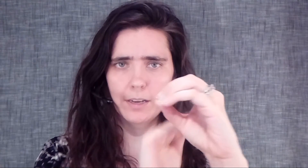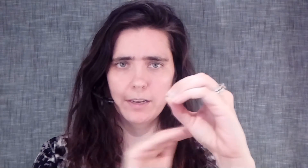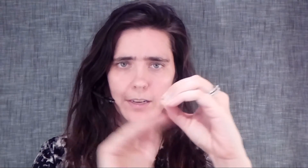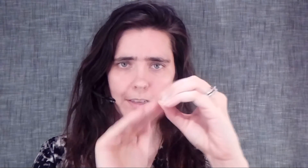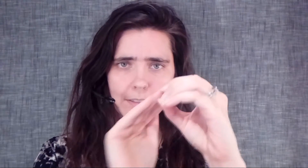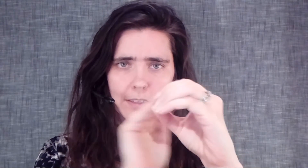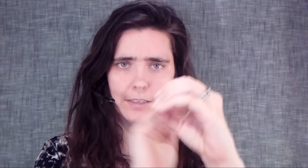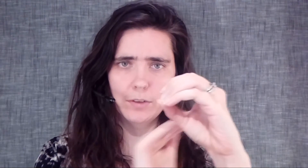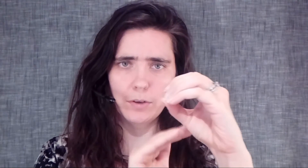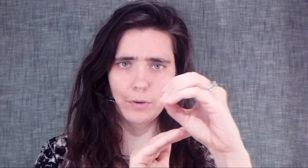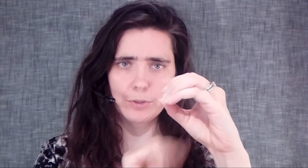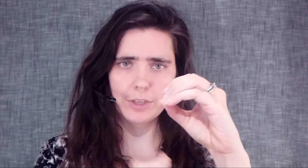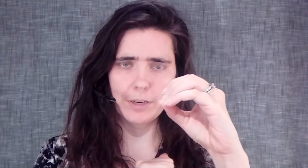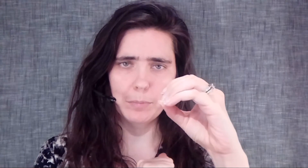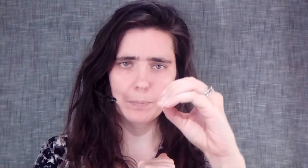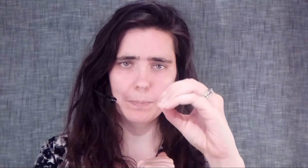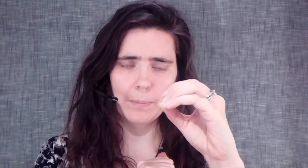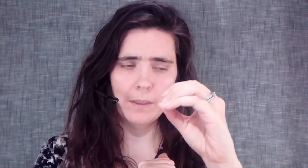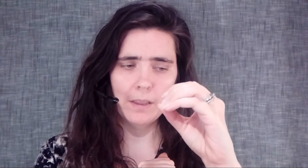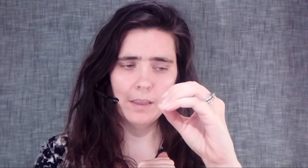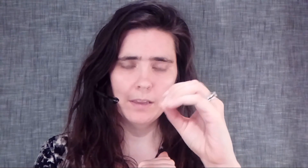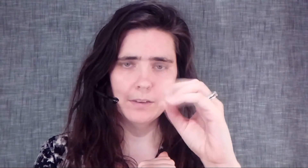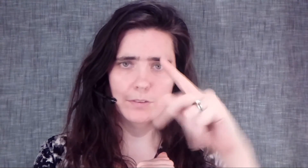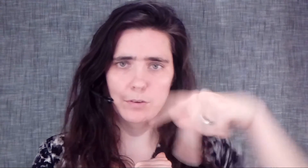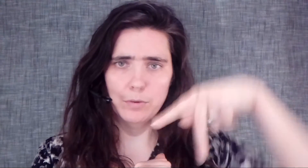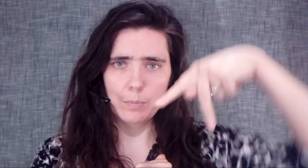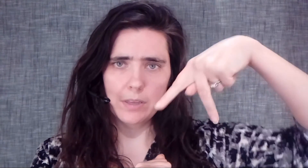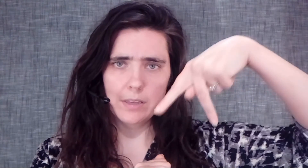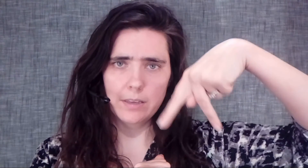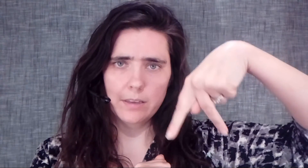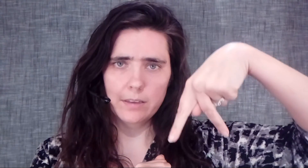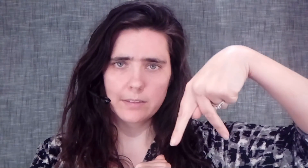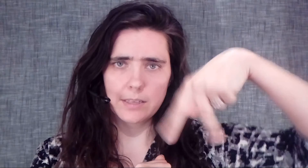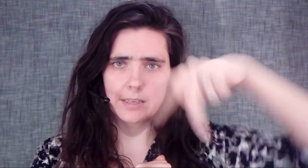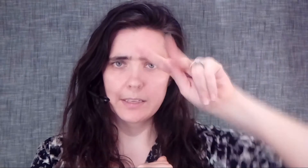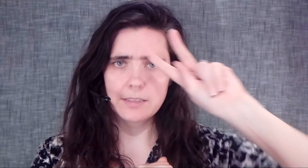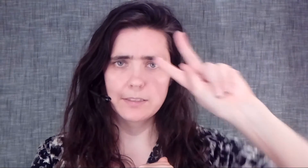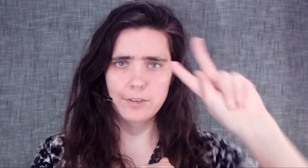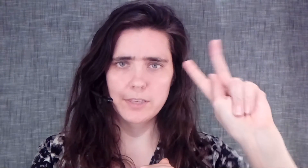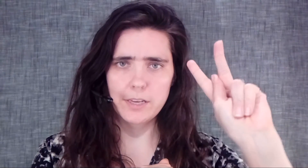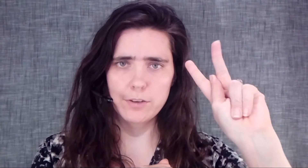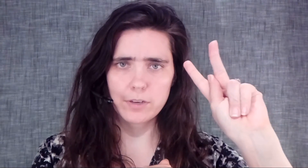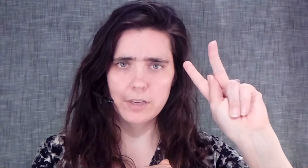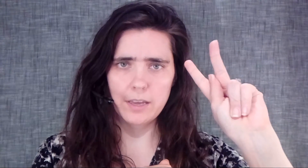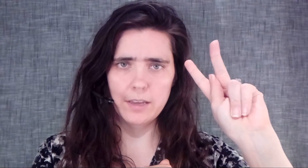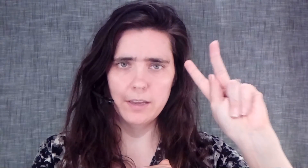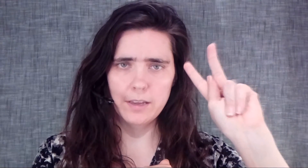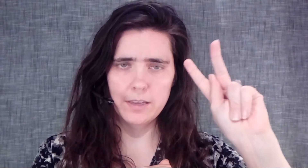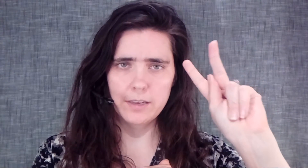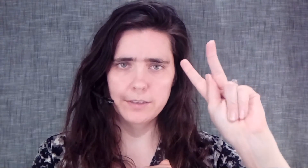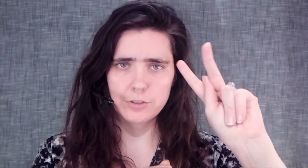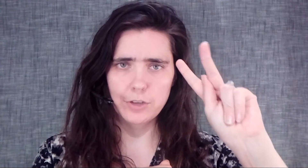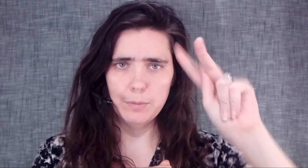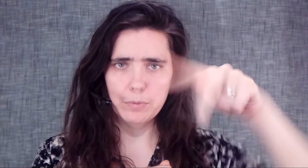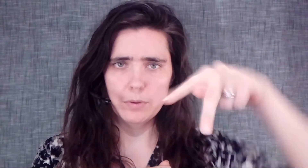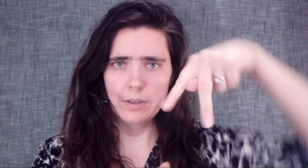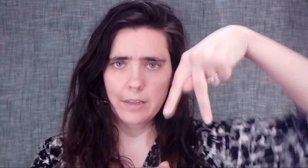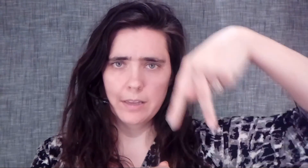a nice little O shape. So P is like that, so you take your K hand shape